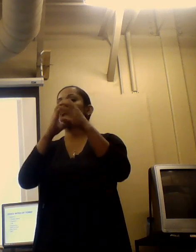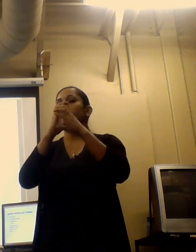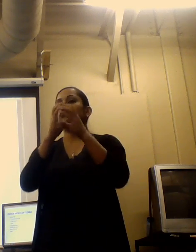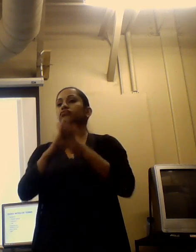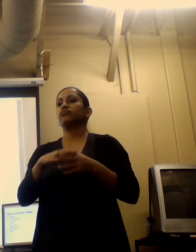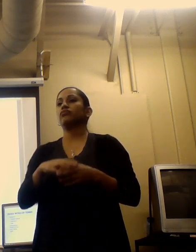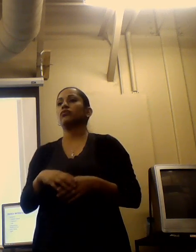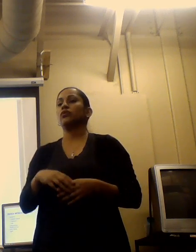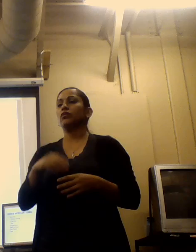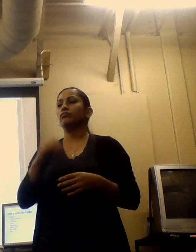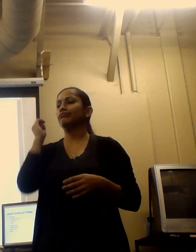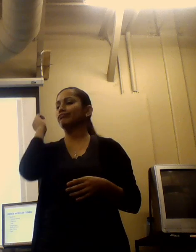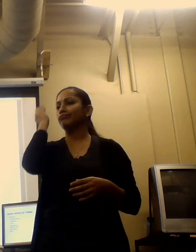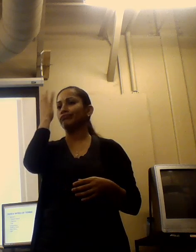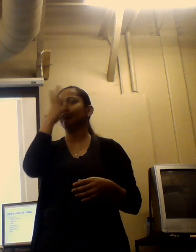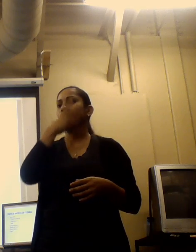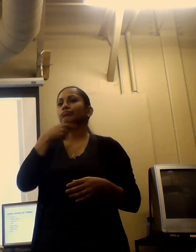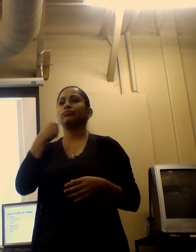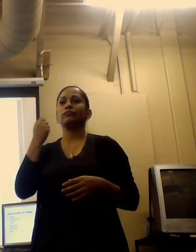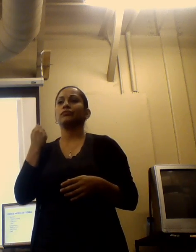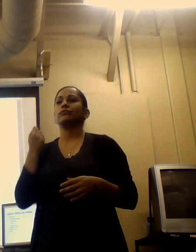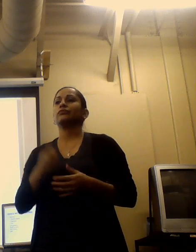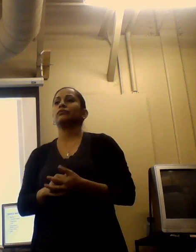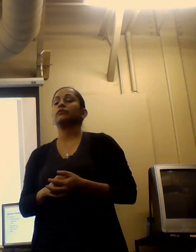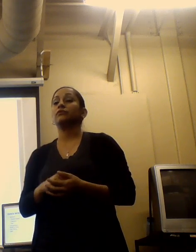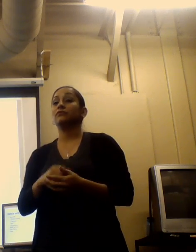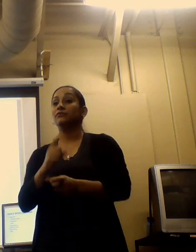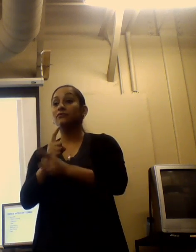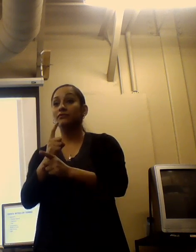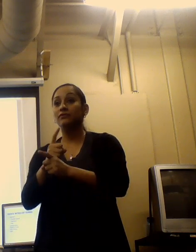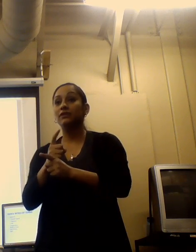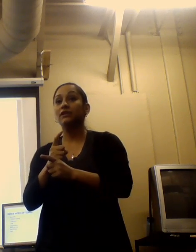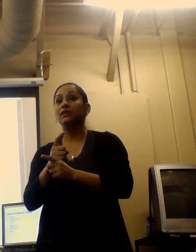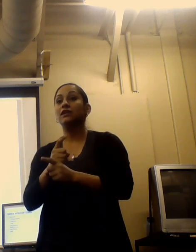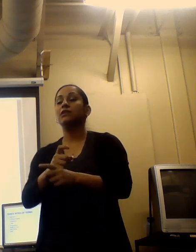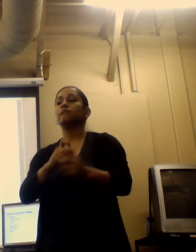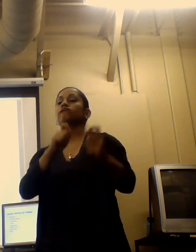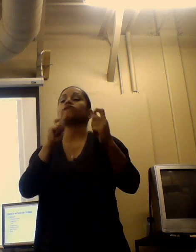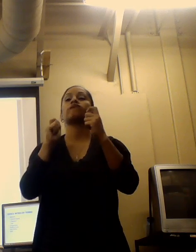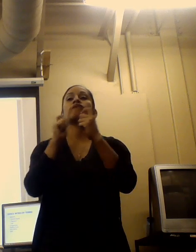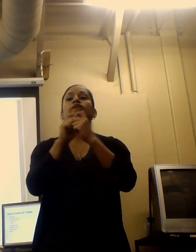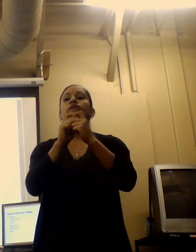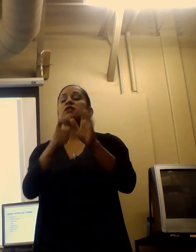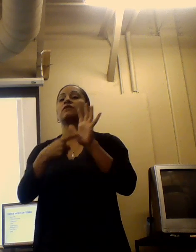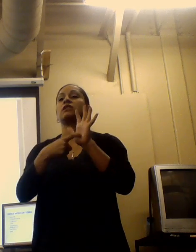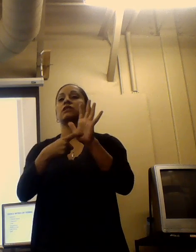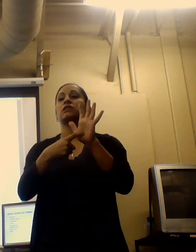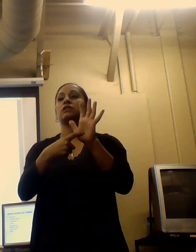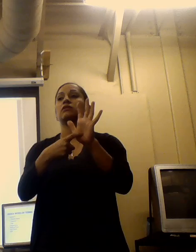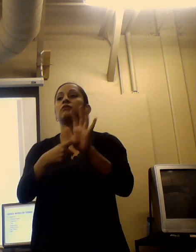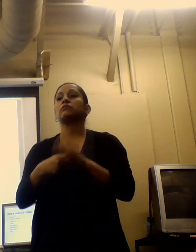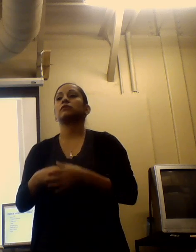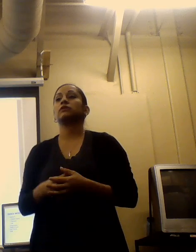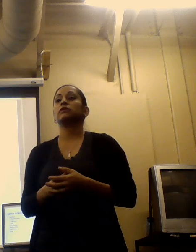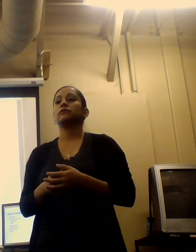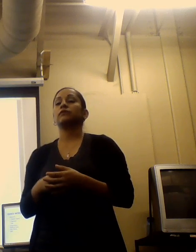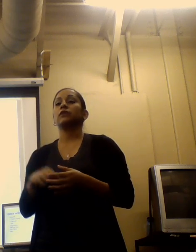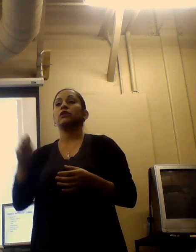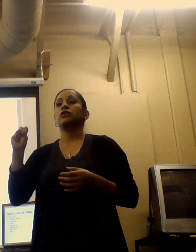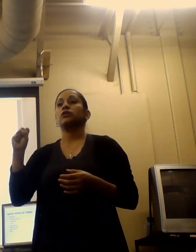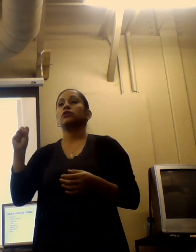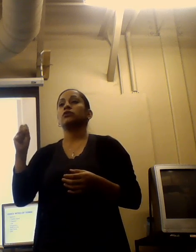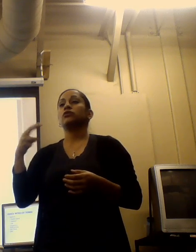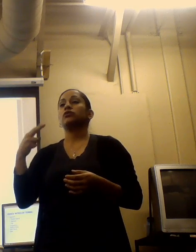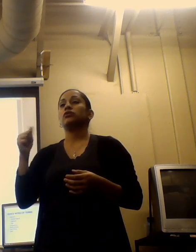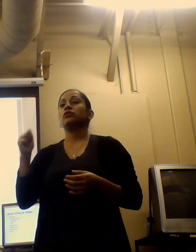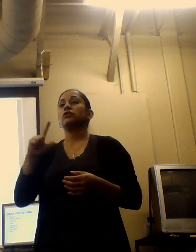beautiful, beautiful blur, right? This is an excellent example of shallow depth of field. So what you have is a